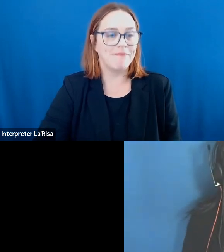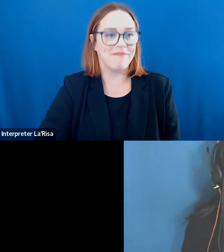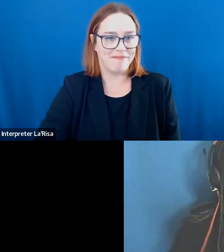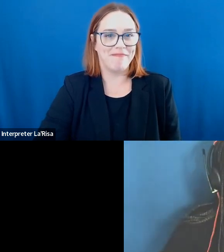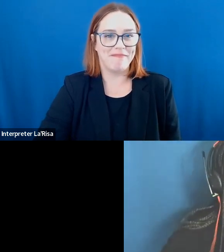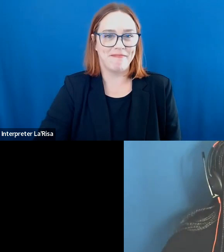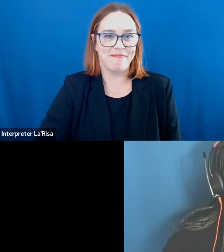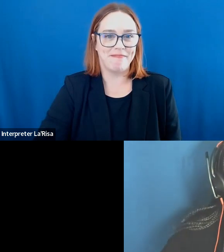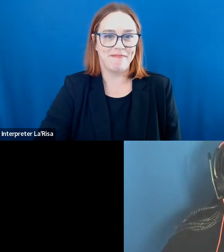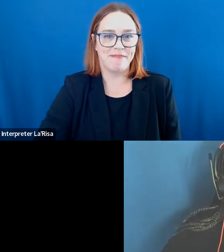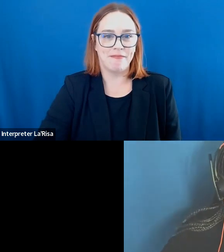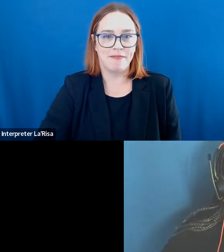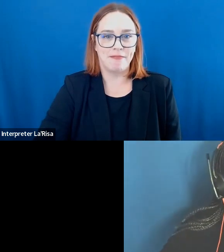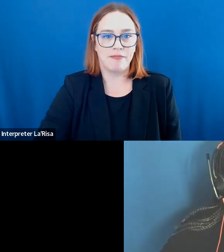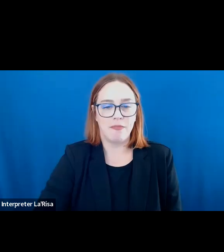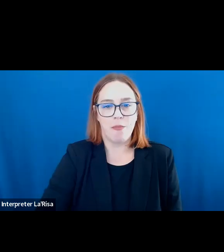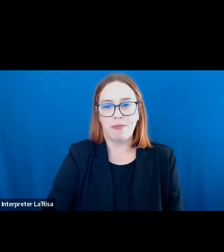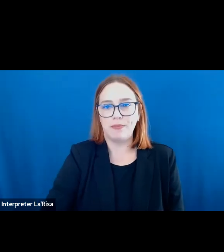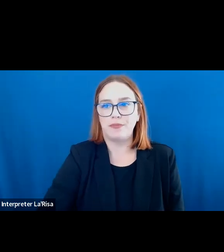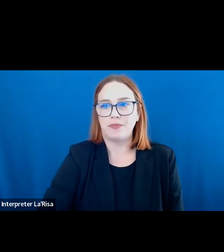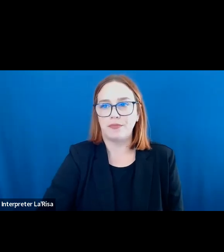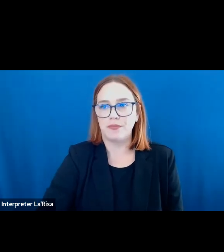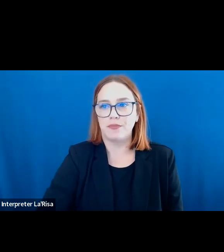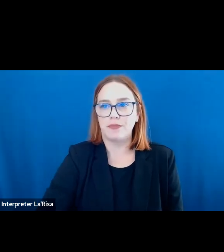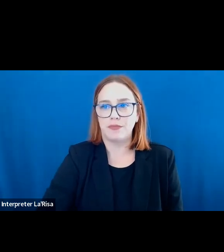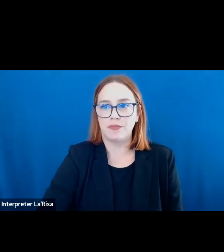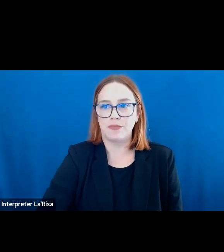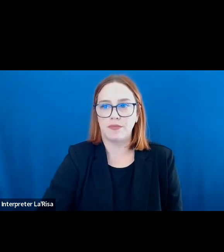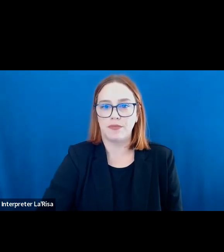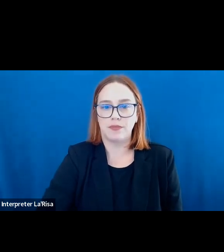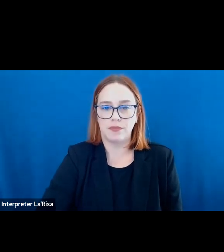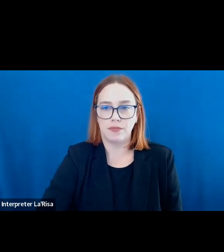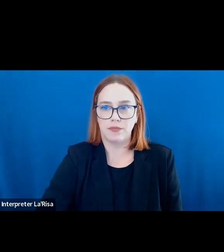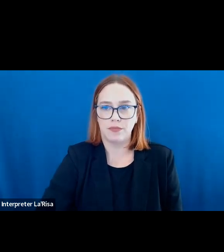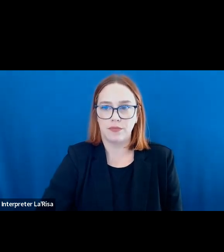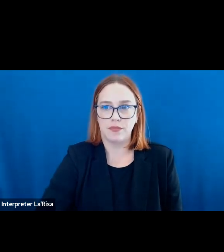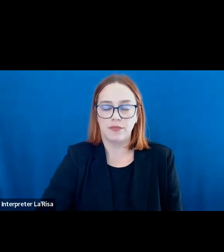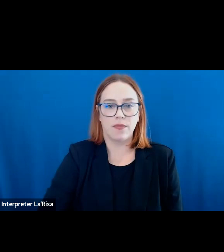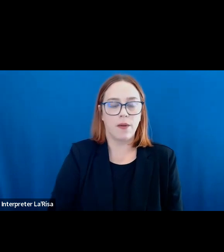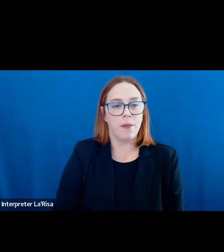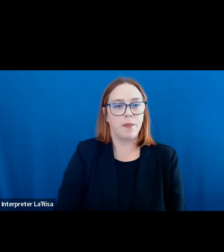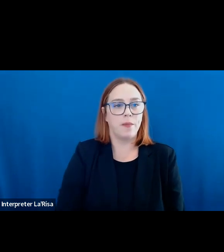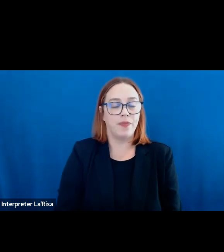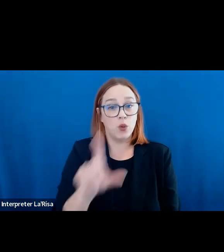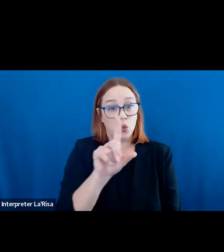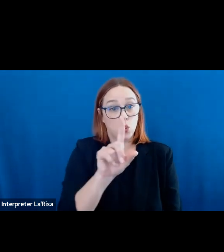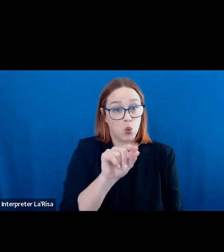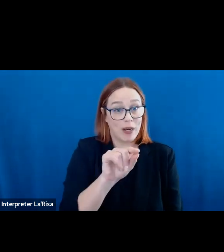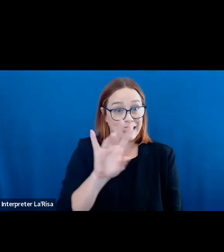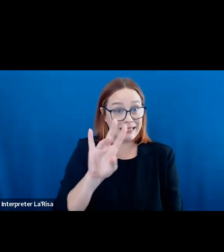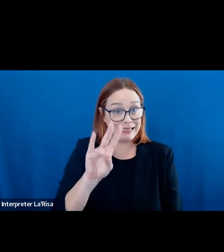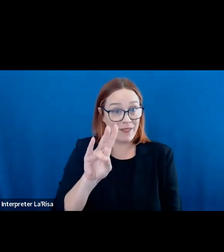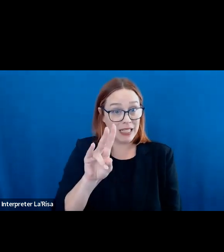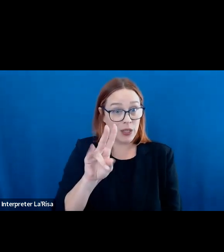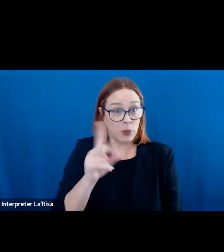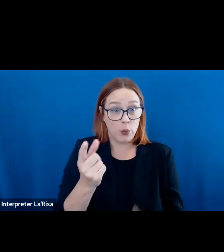In 2017, we did a 3-week deployment. We served hundreds of families of people with